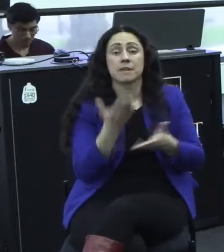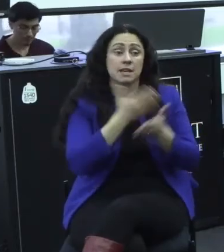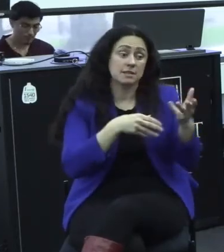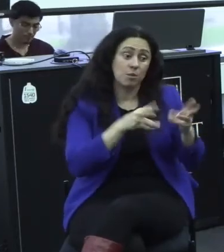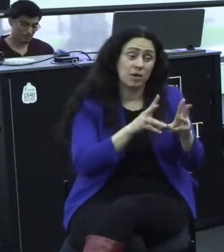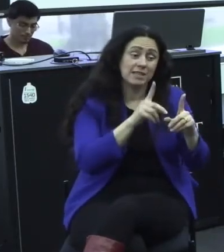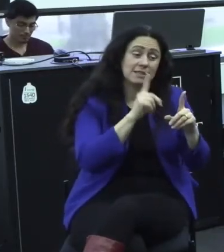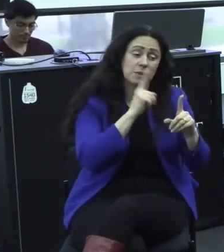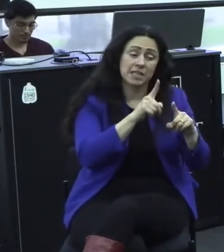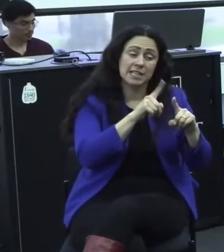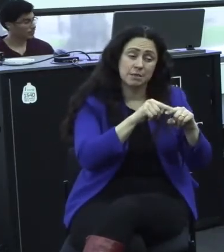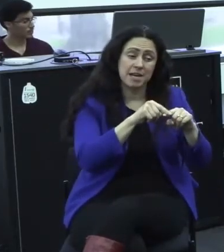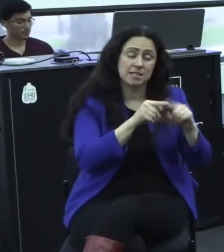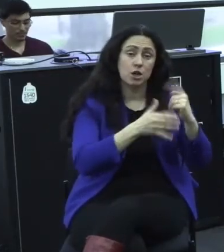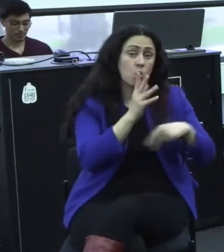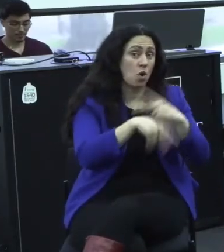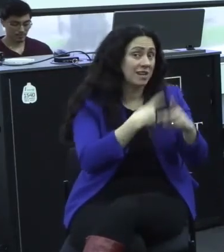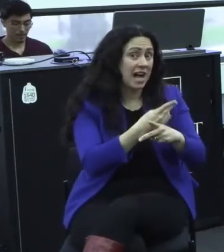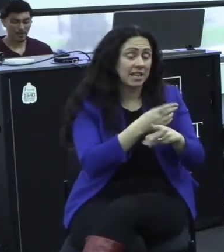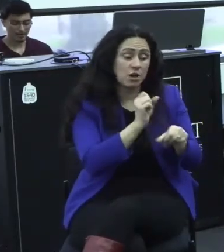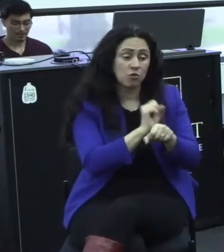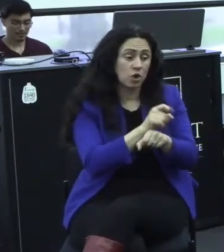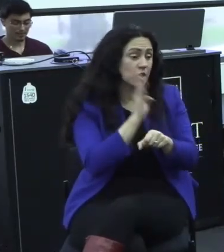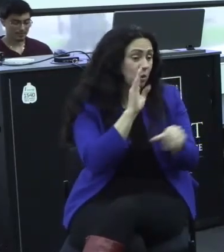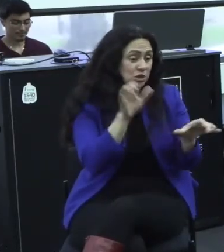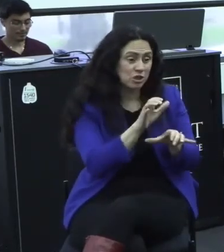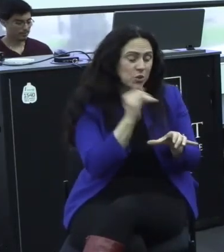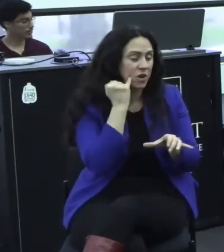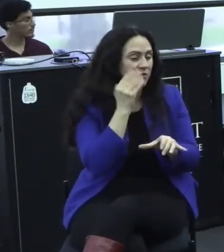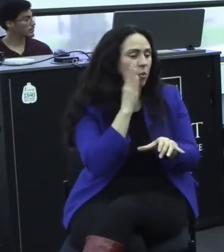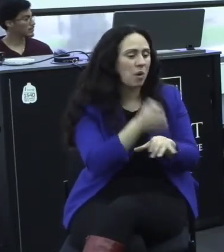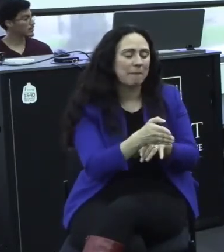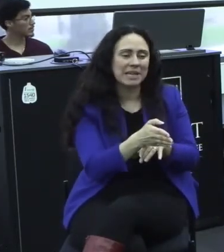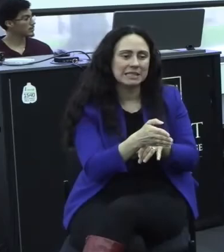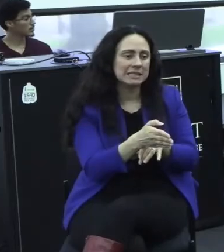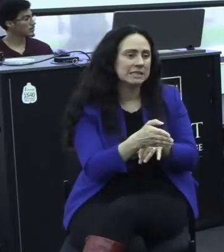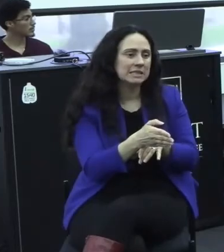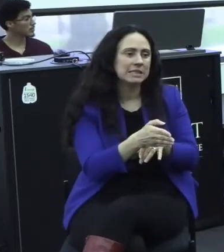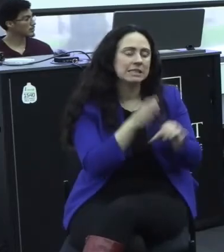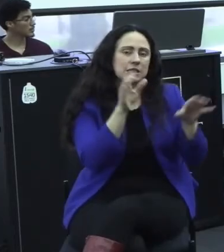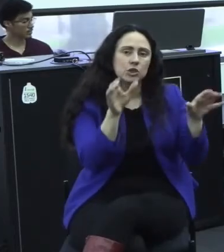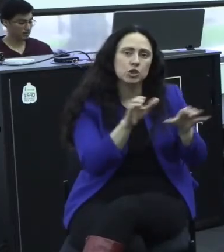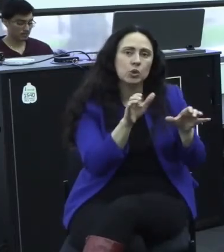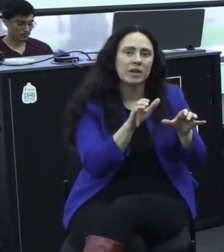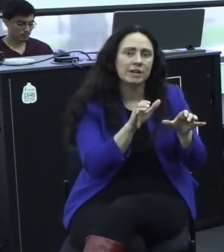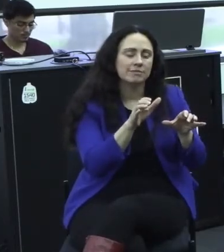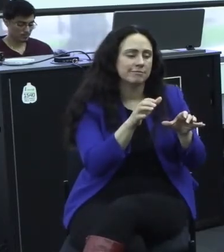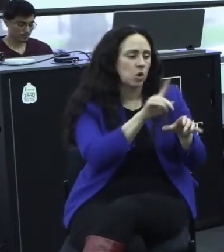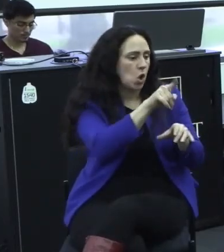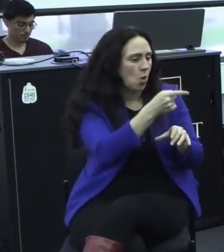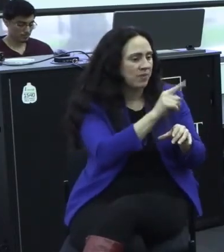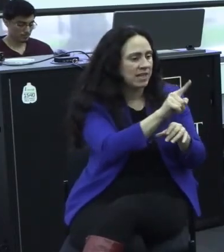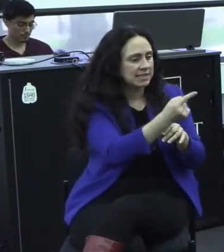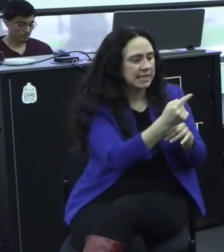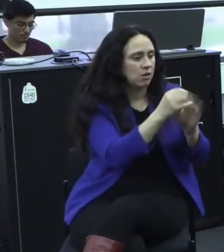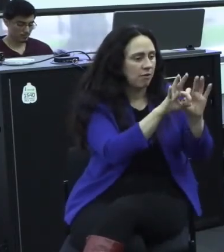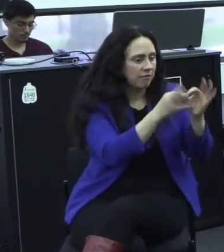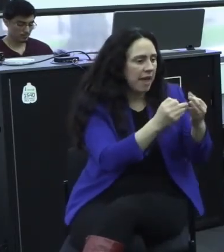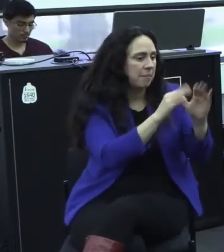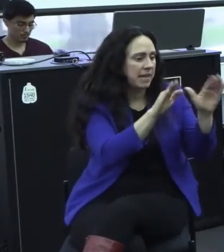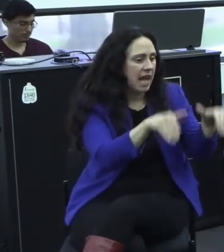it depends on what kind of work you're going to do. If you're going to be doing strictly single-family